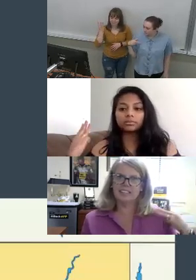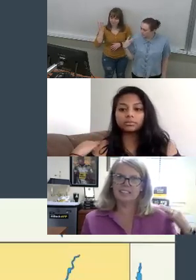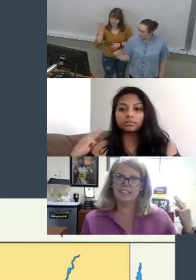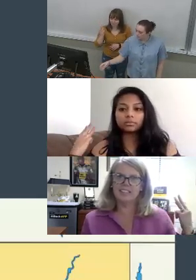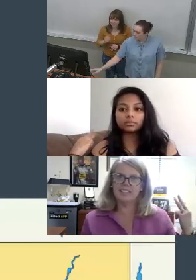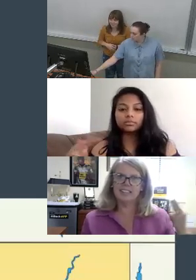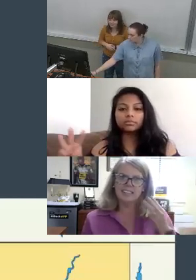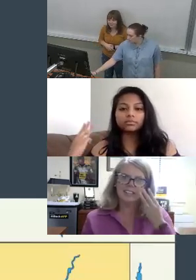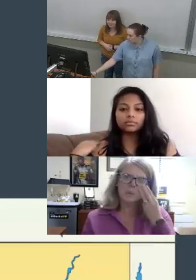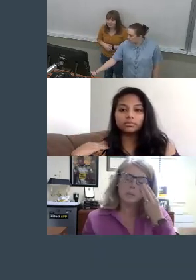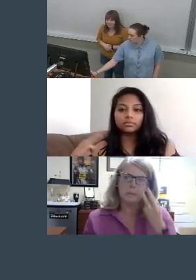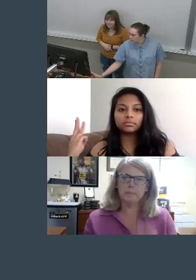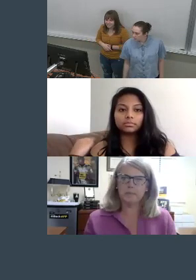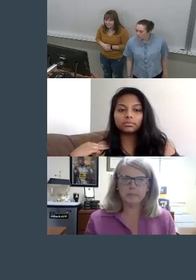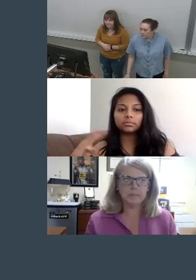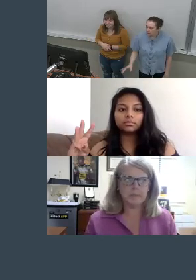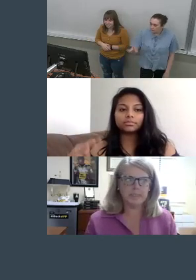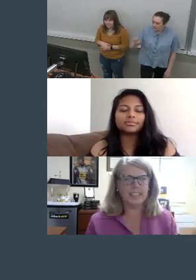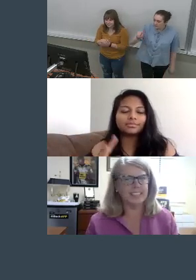Good.